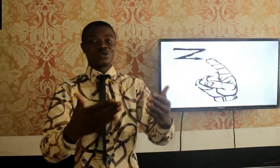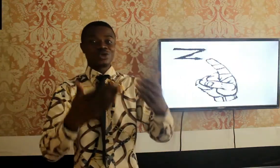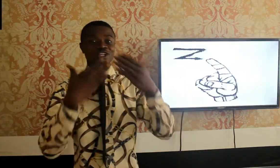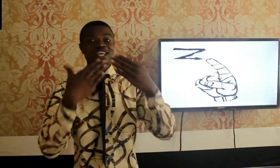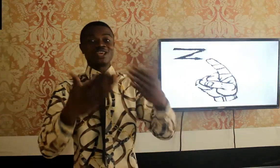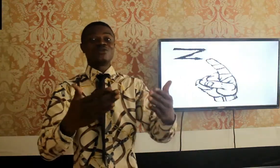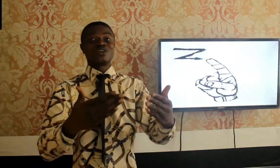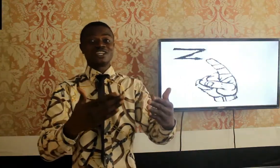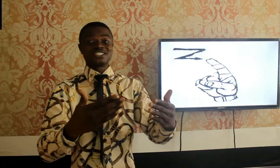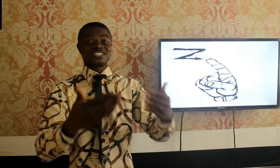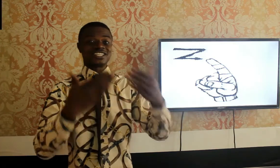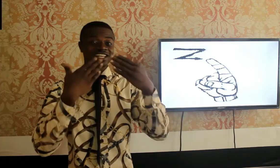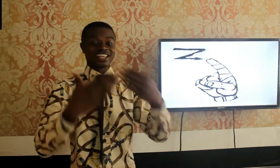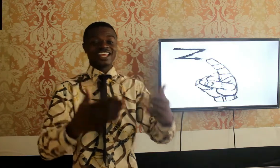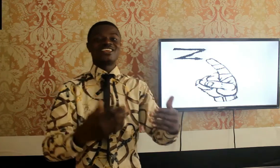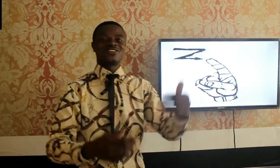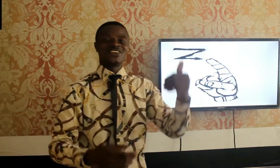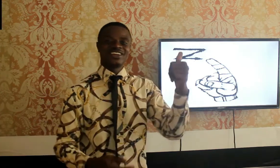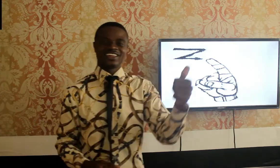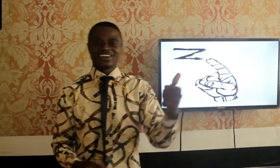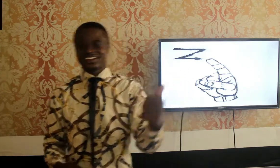you for this season. Thank you. Yeah.